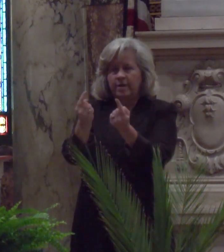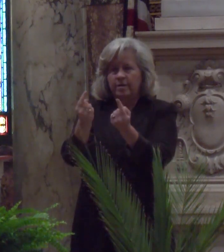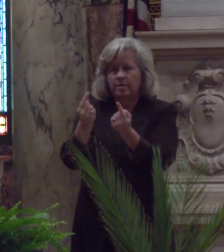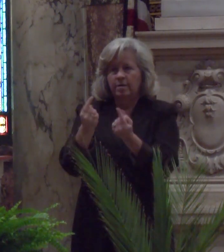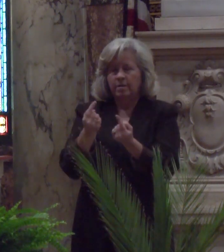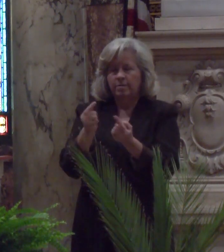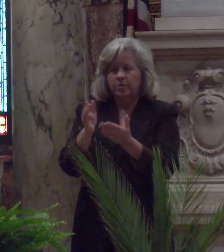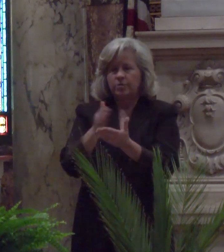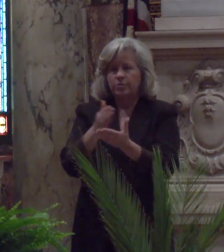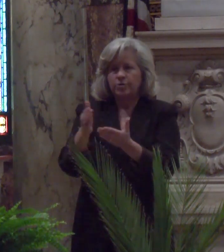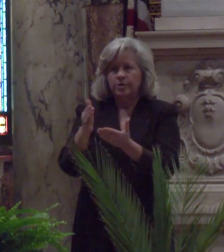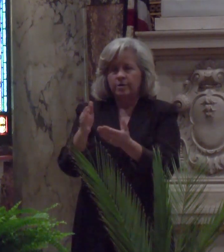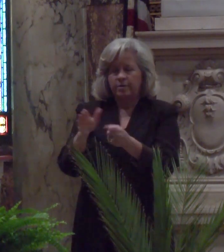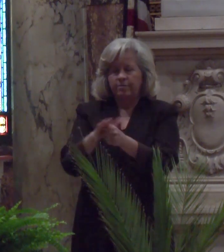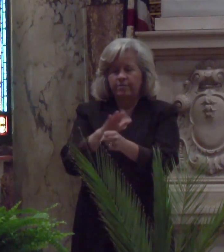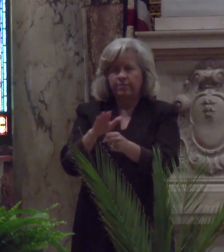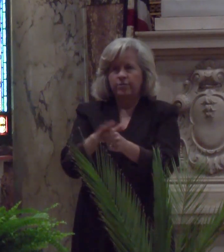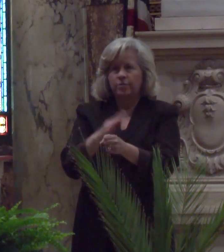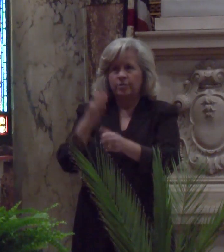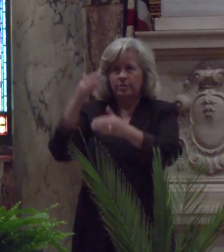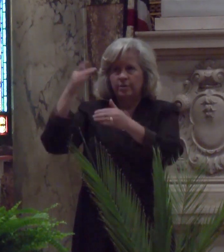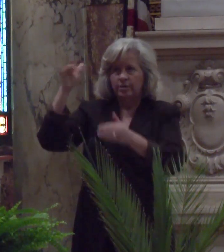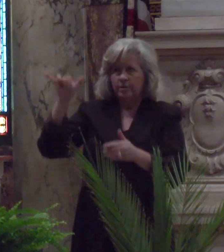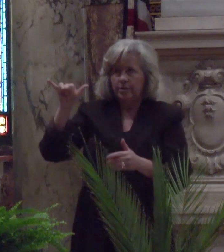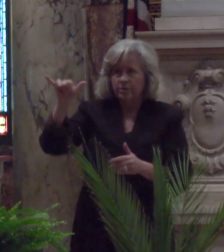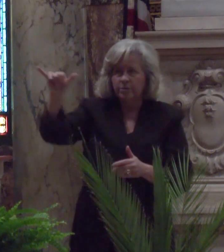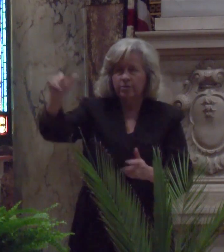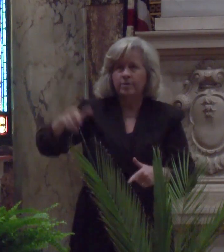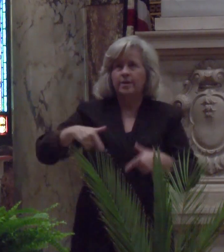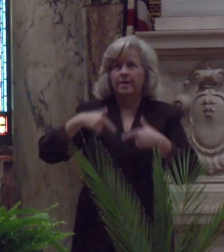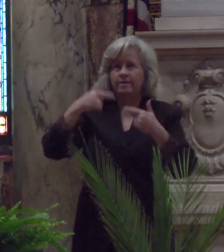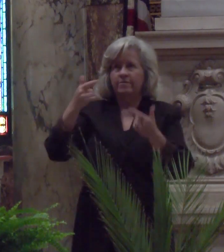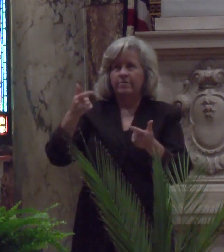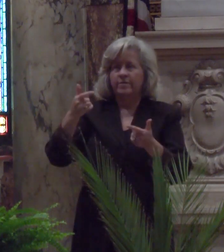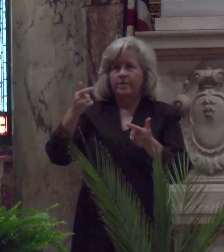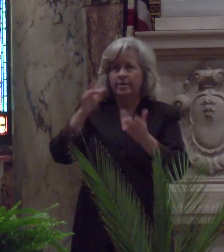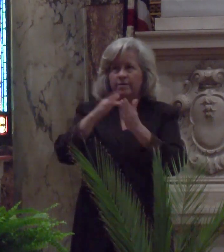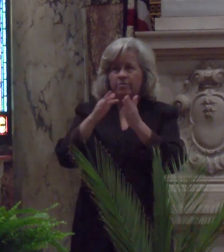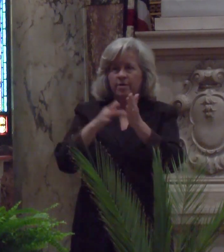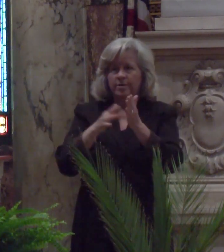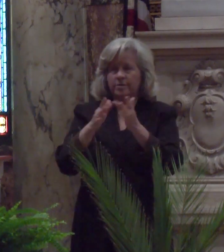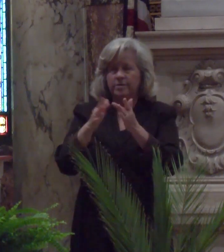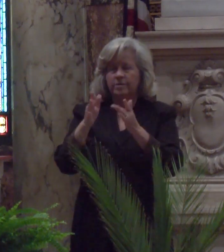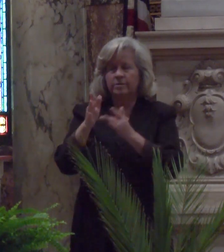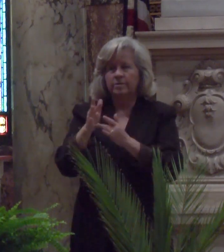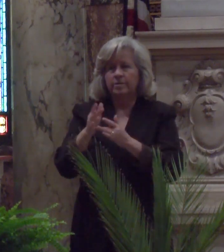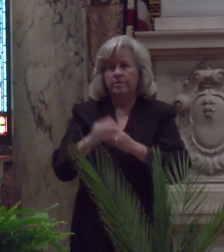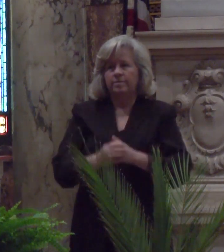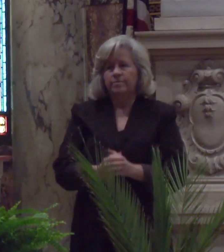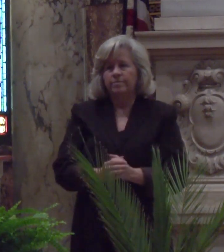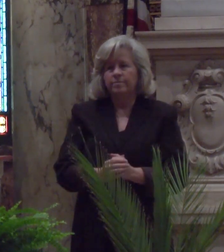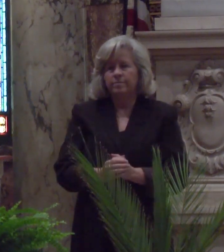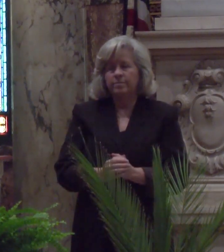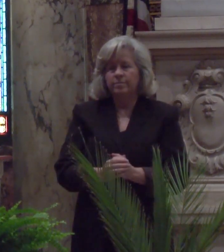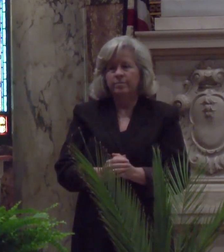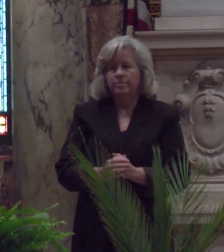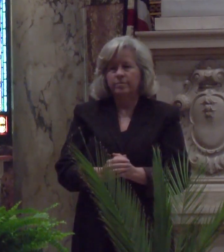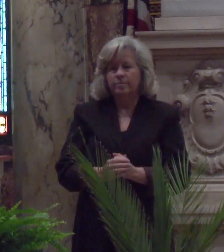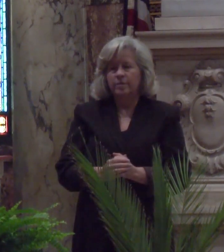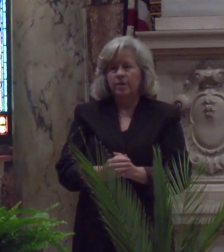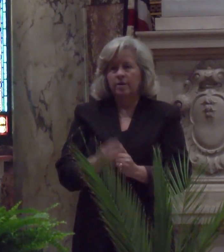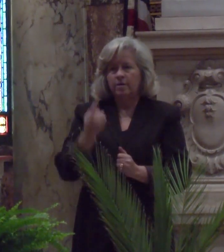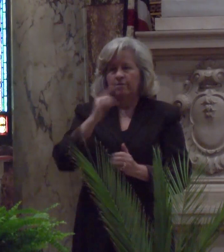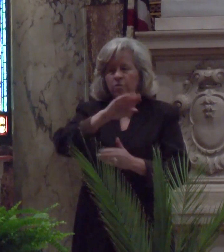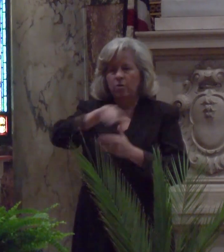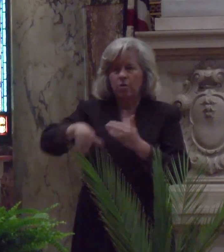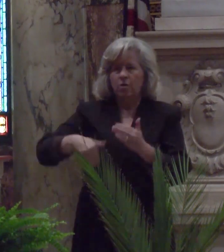in the fullness of eternal life in the risen Christ. Let us pray to the Lord. Lord, hear our prayer. For all